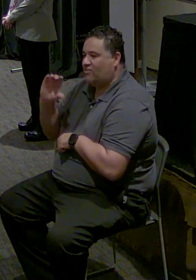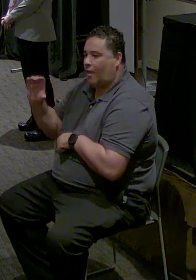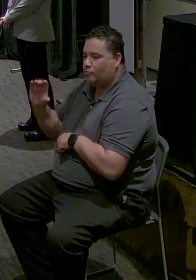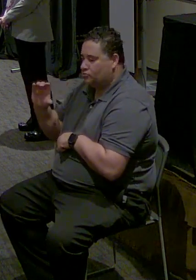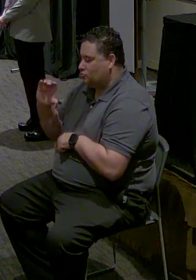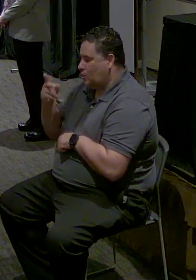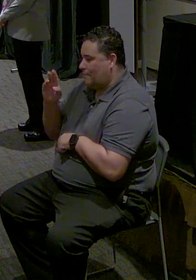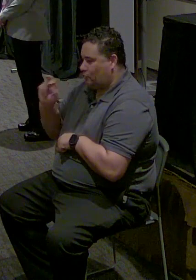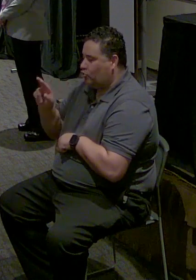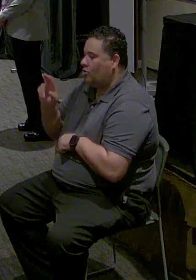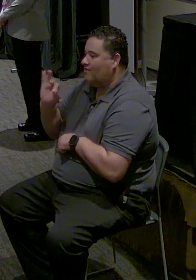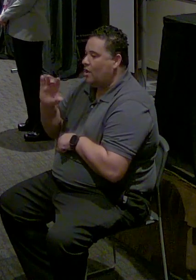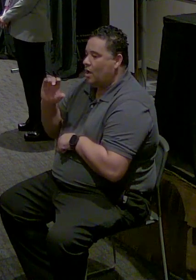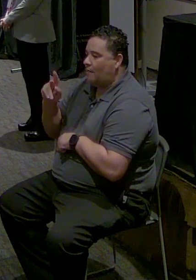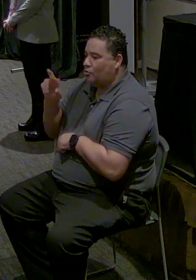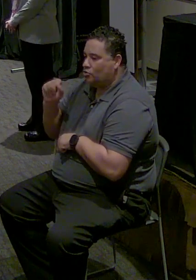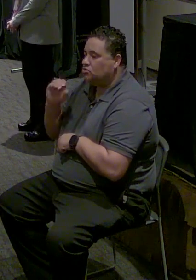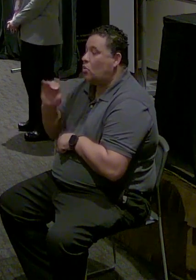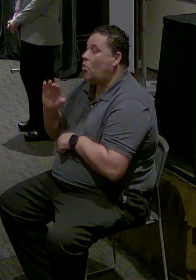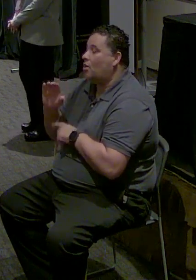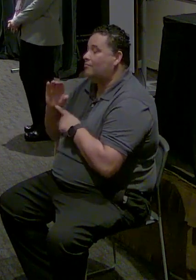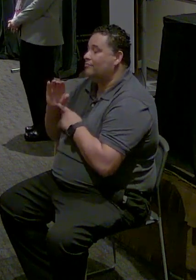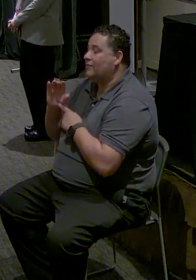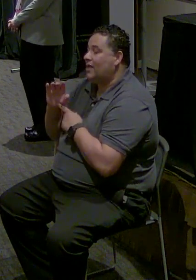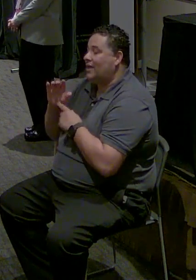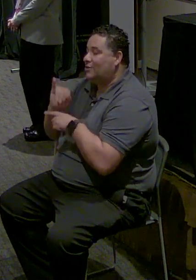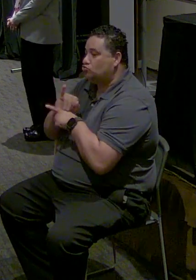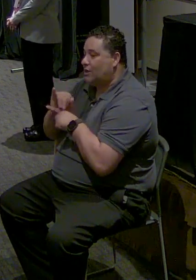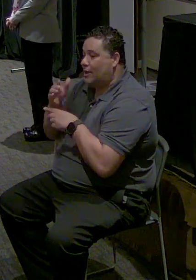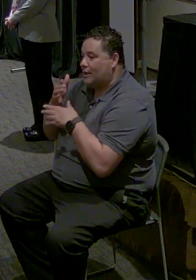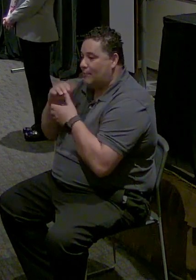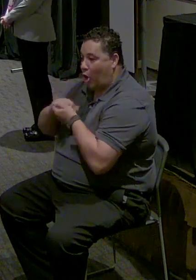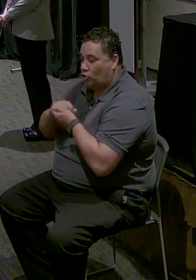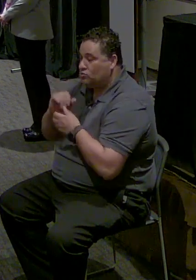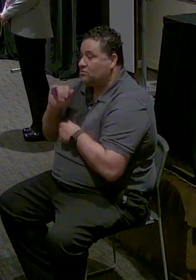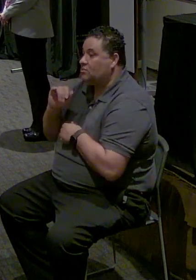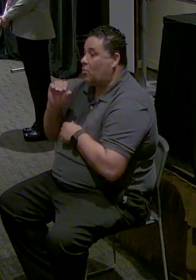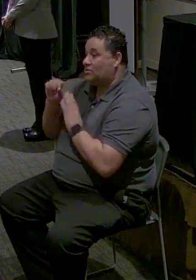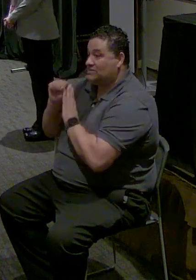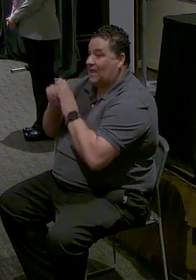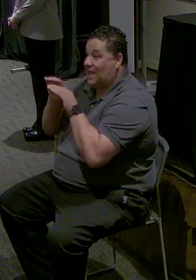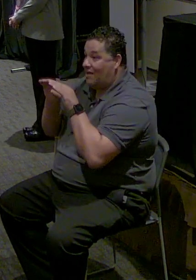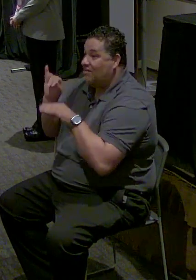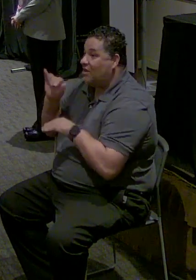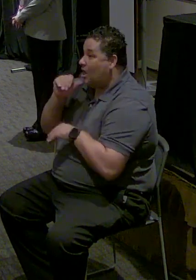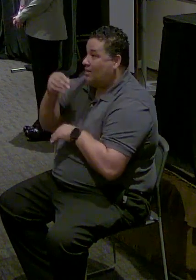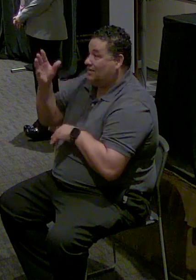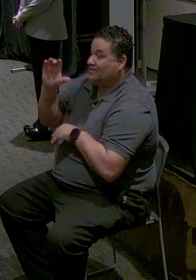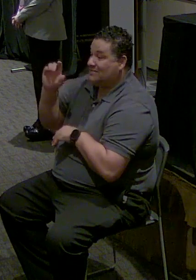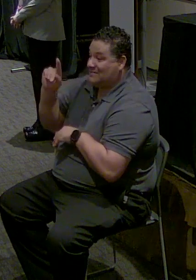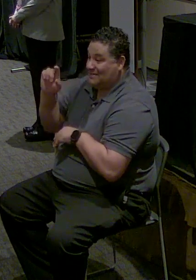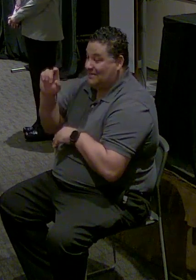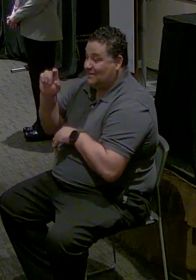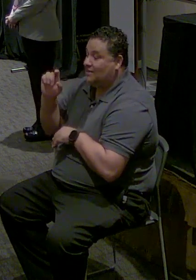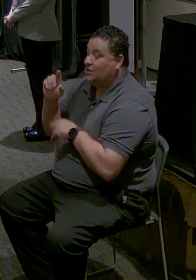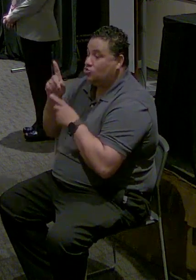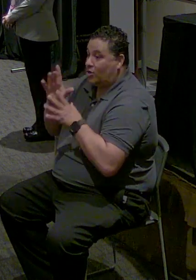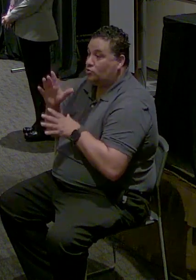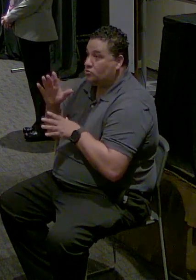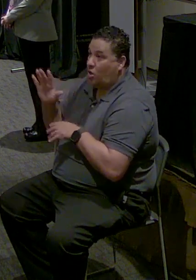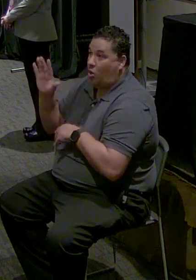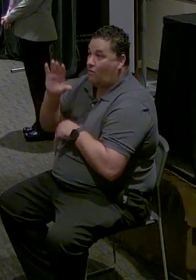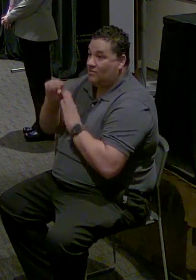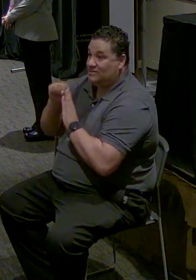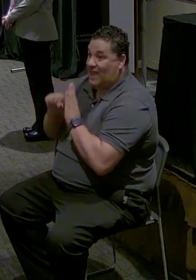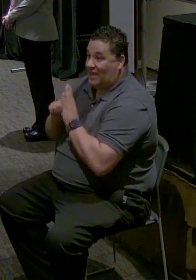or my industry partners, and now at the state level, if I don't get that to my CTE directors across the state in